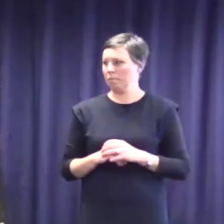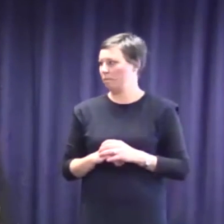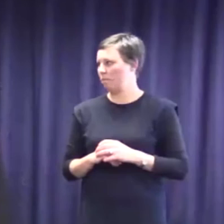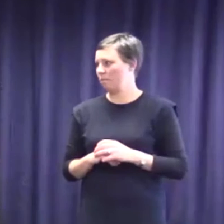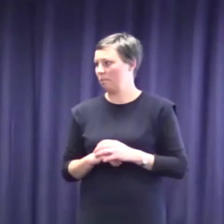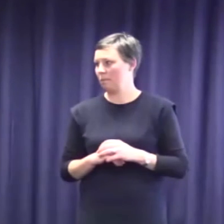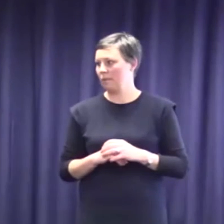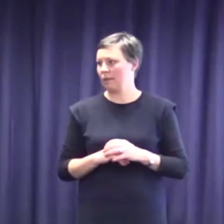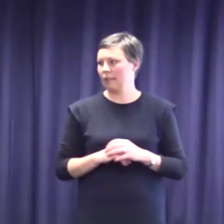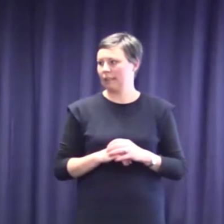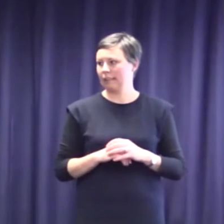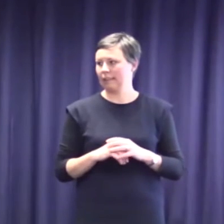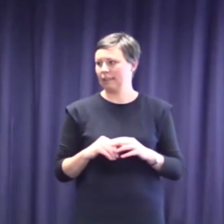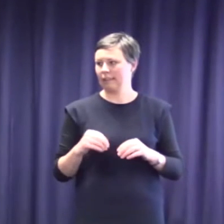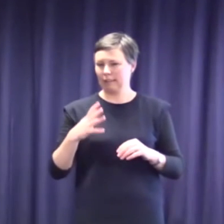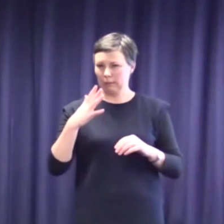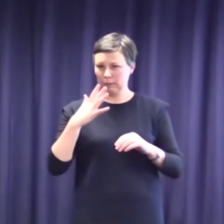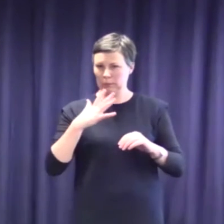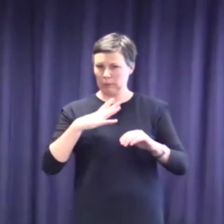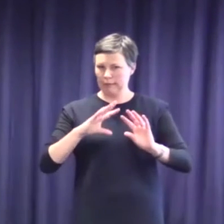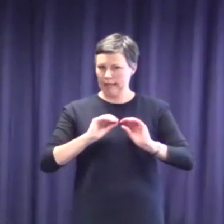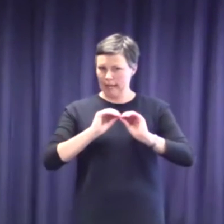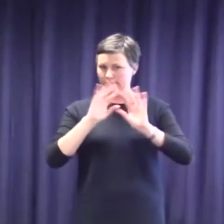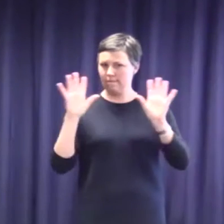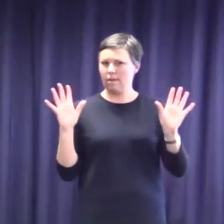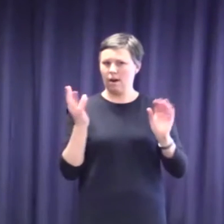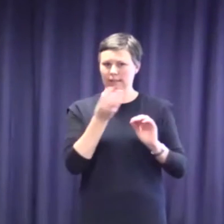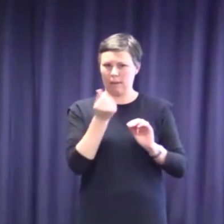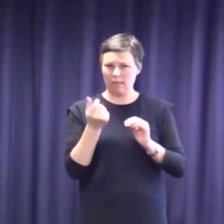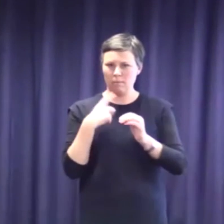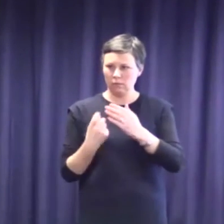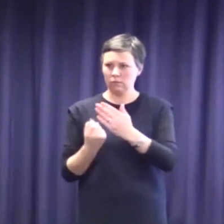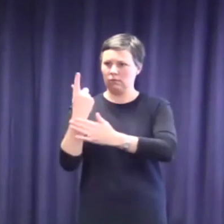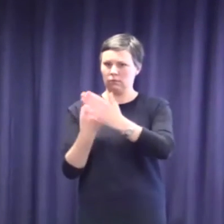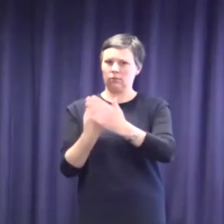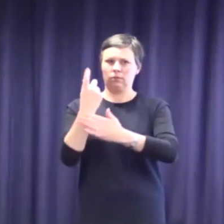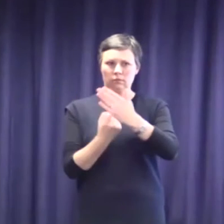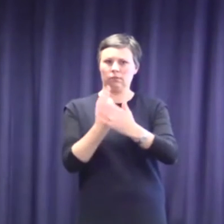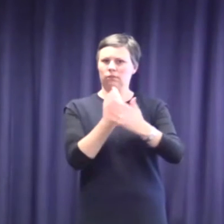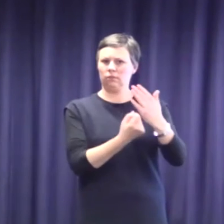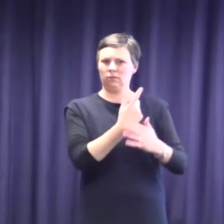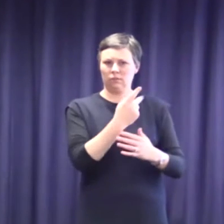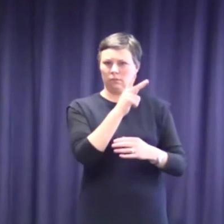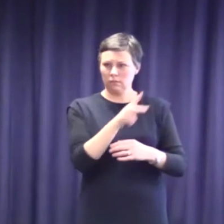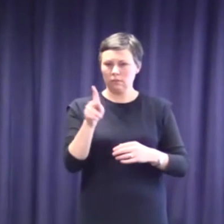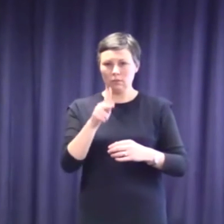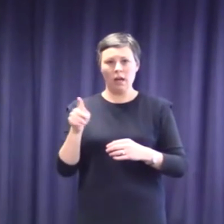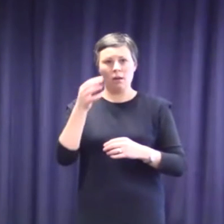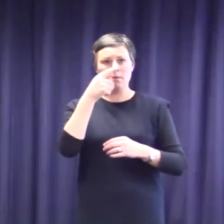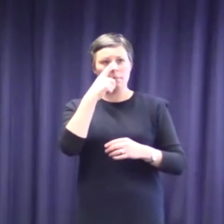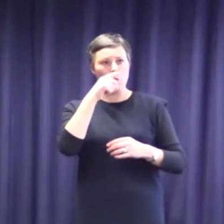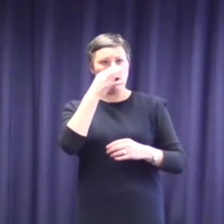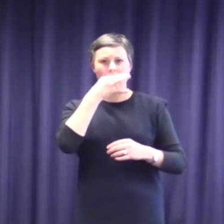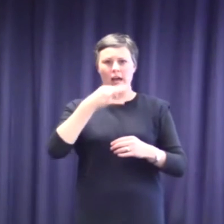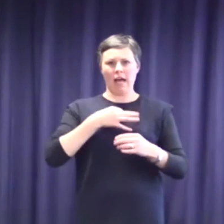I just think it'd be good to clarify something that has come up fairly consistently, and that is, how long has NABS known